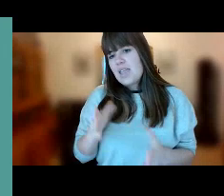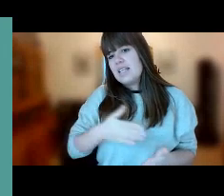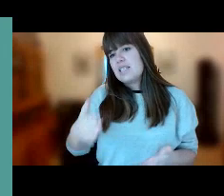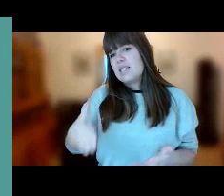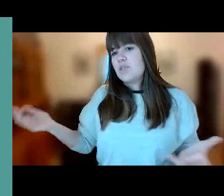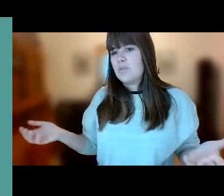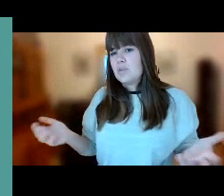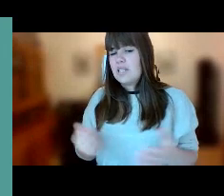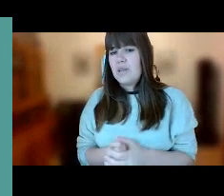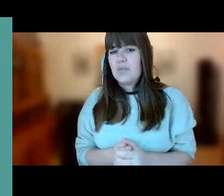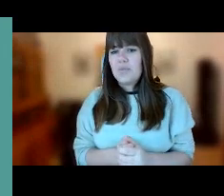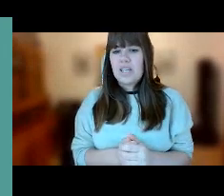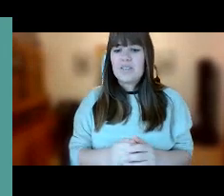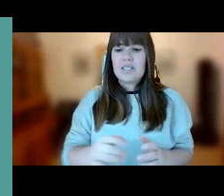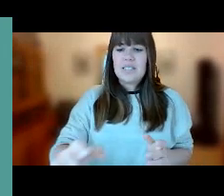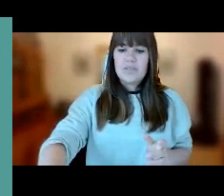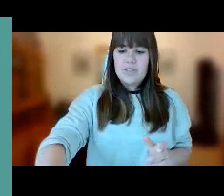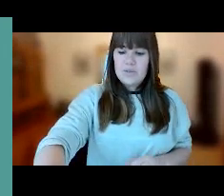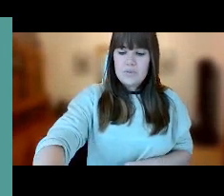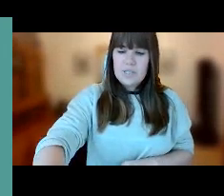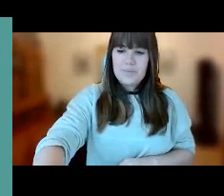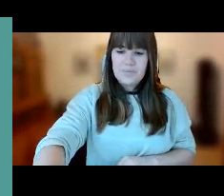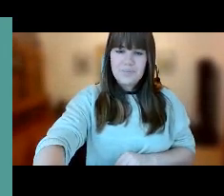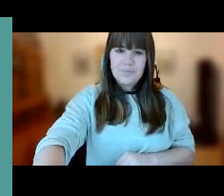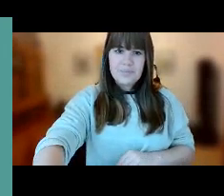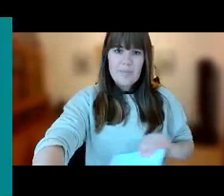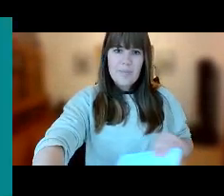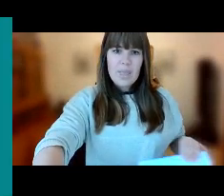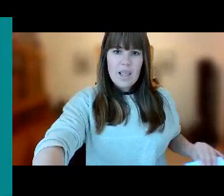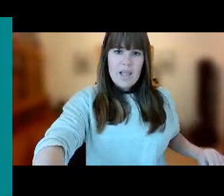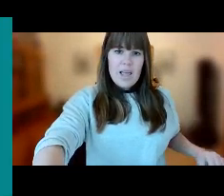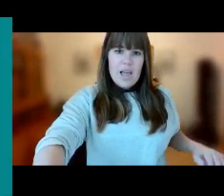regularly, and then it's supporting the people by using these different tools.